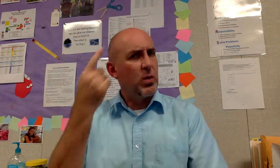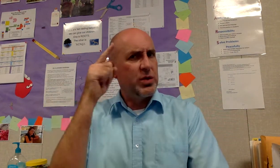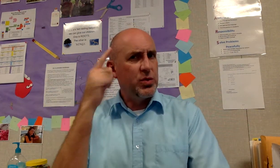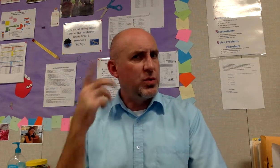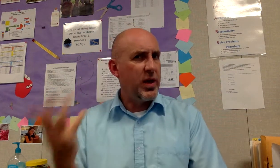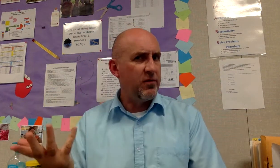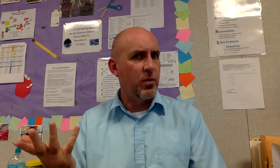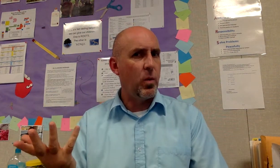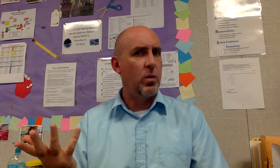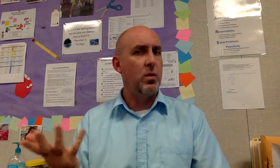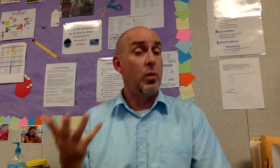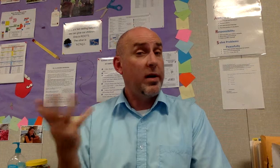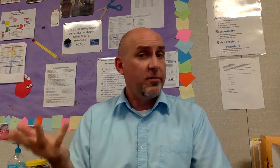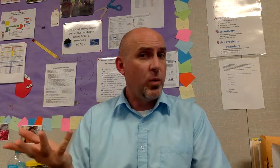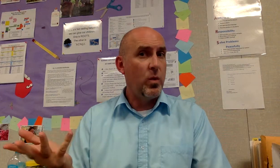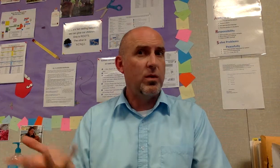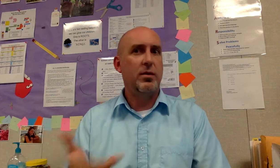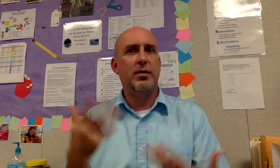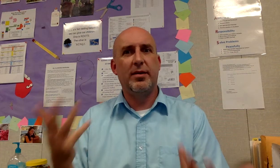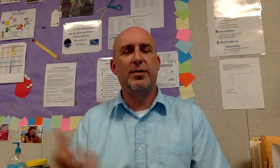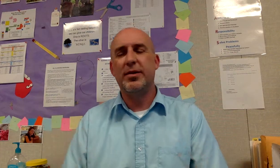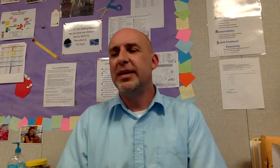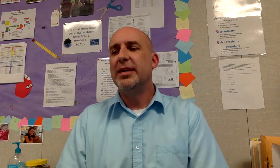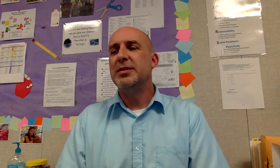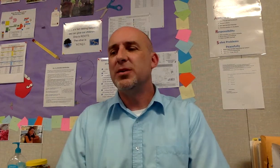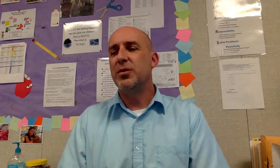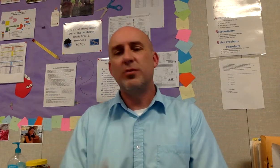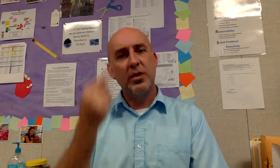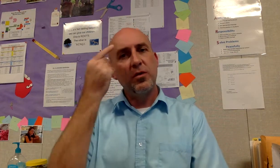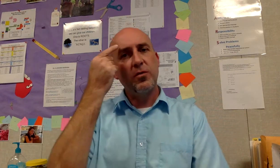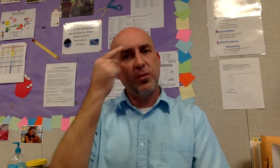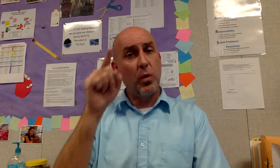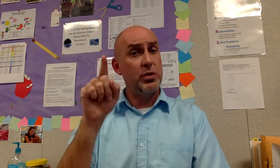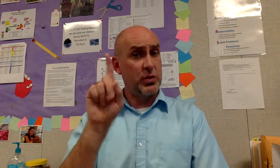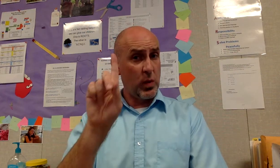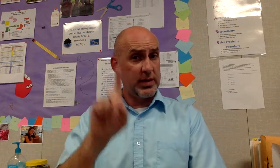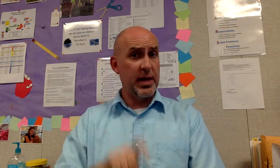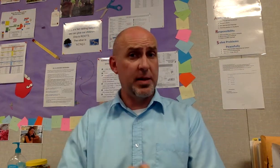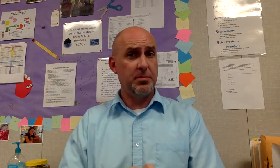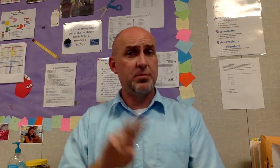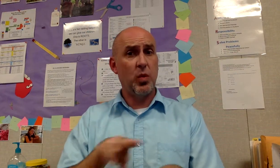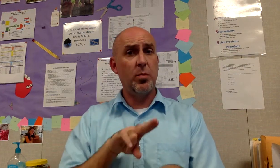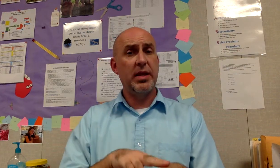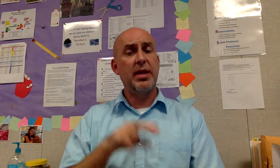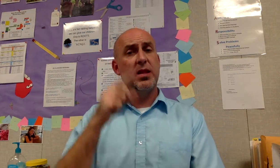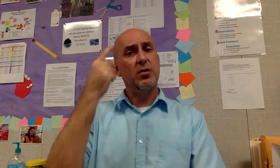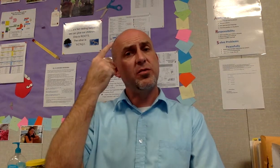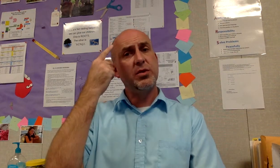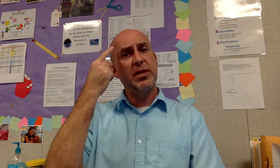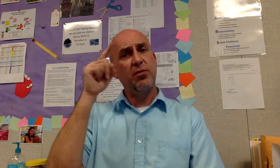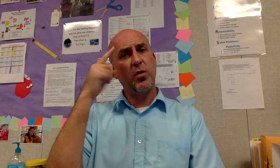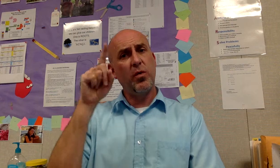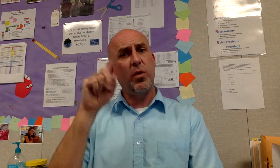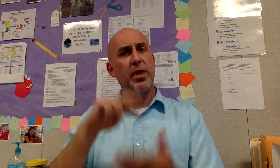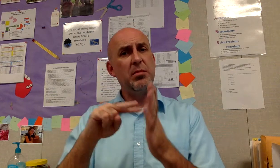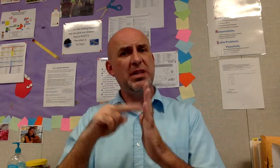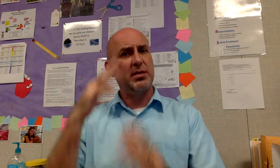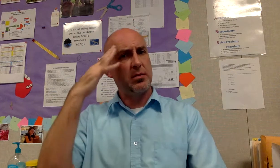did you do that for? Or why for? So for just one time normally, and then if you say for, that means why.